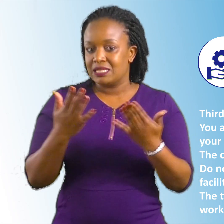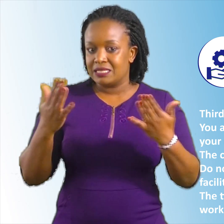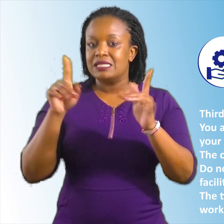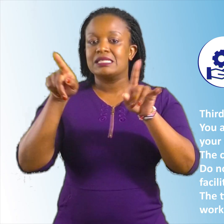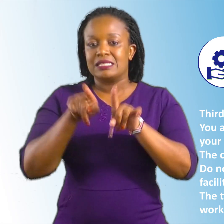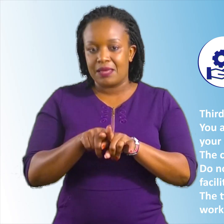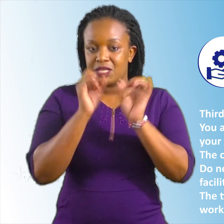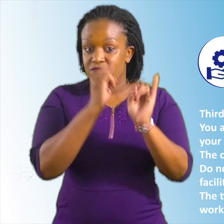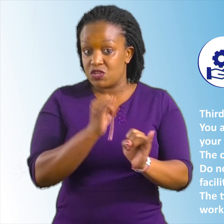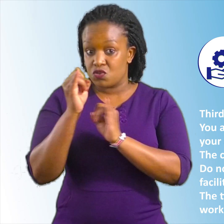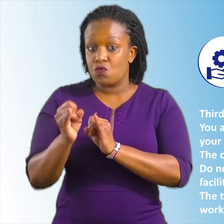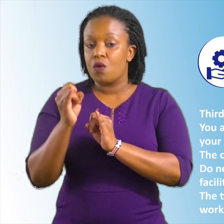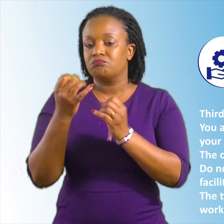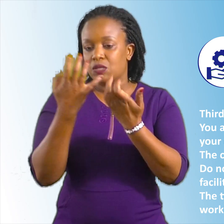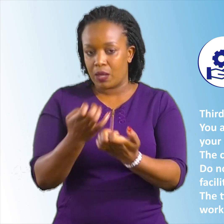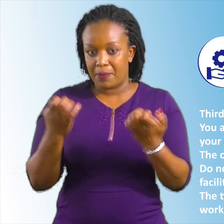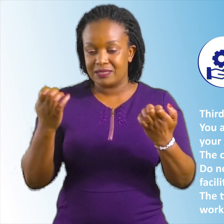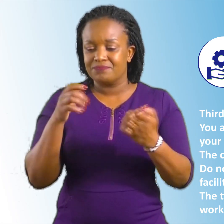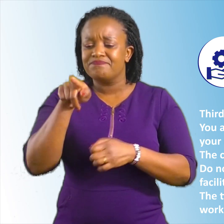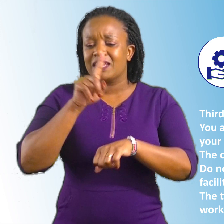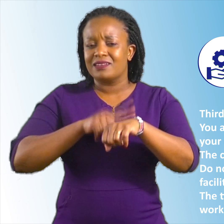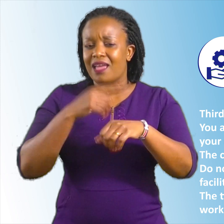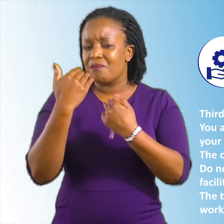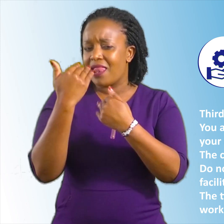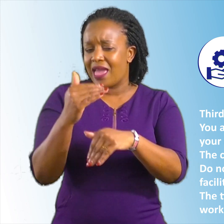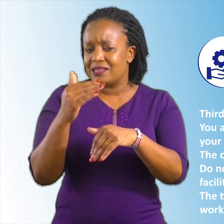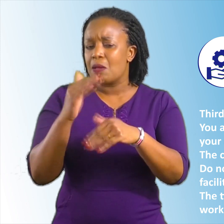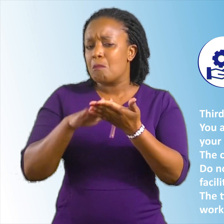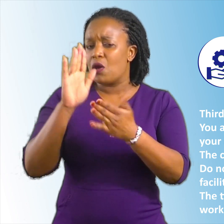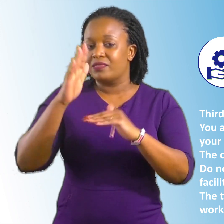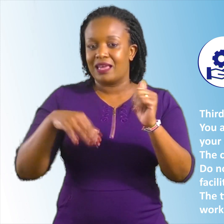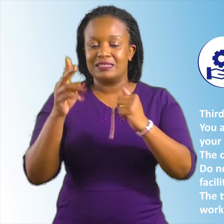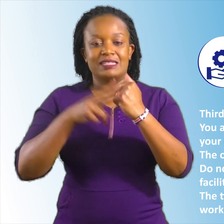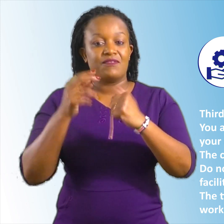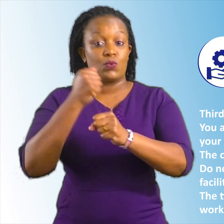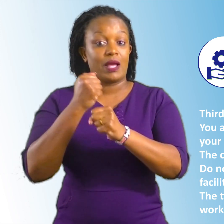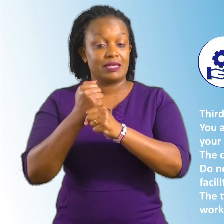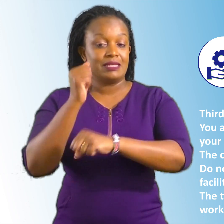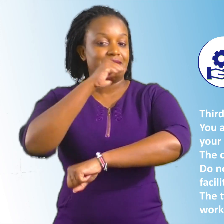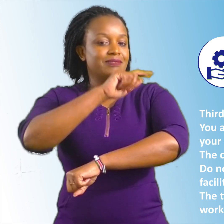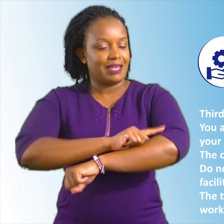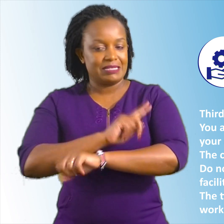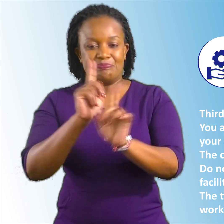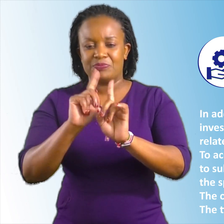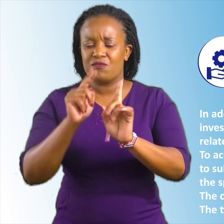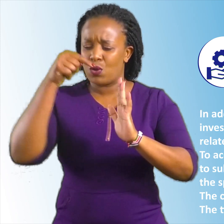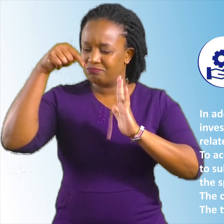parameters. The time frame is no more than 7 working days for a comprehensive